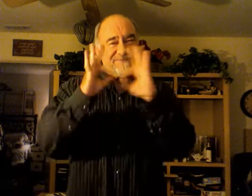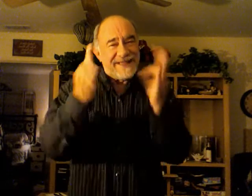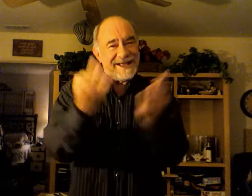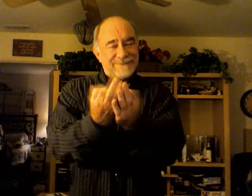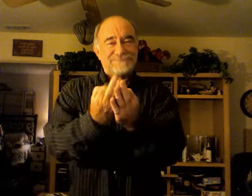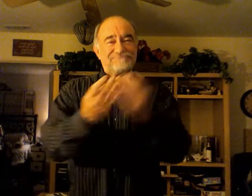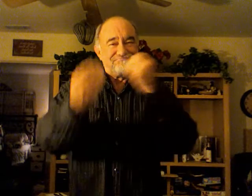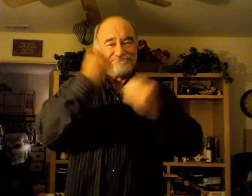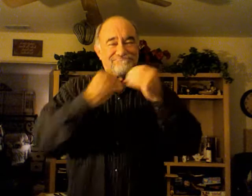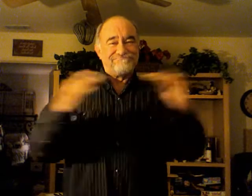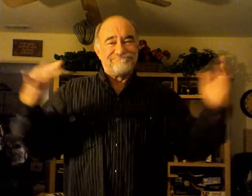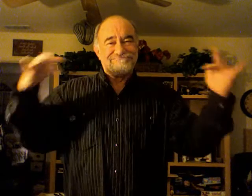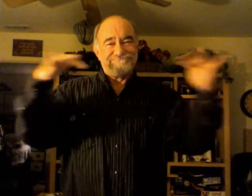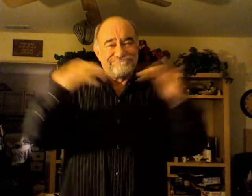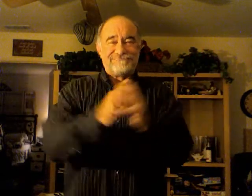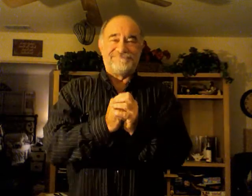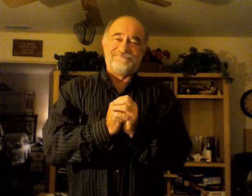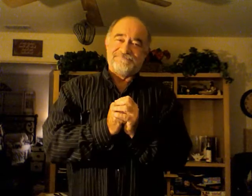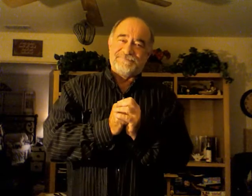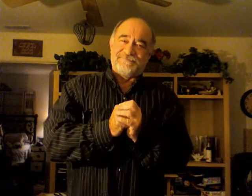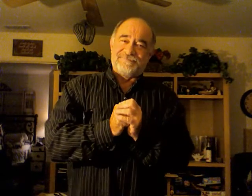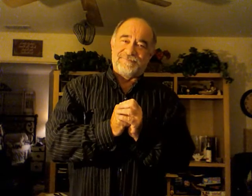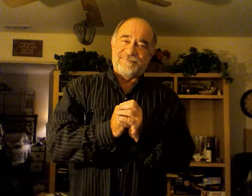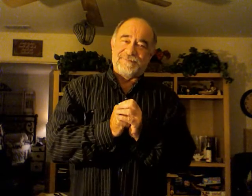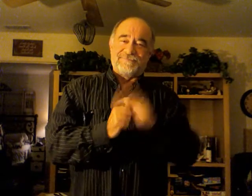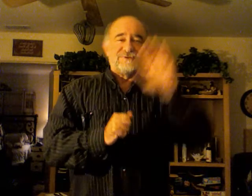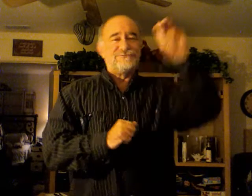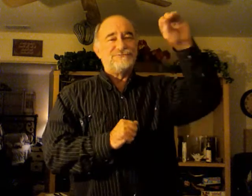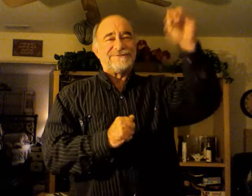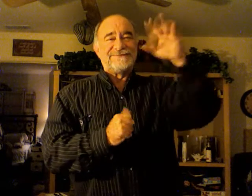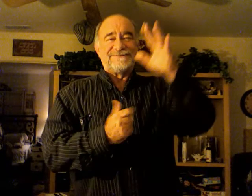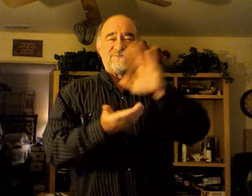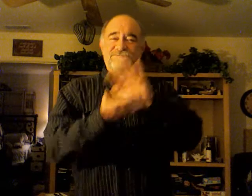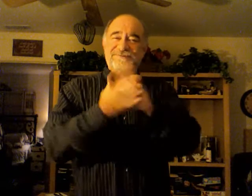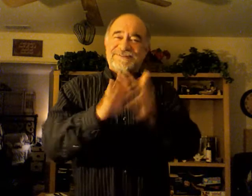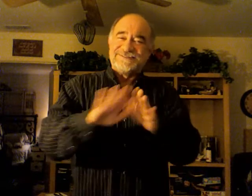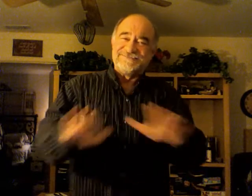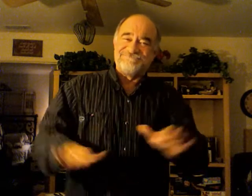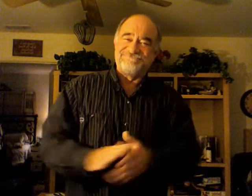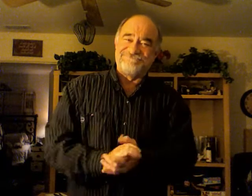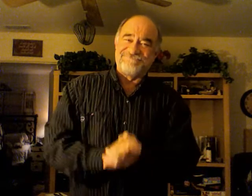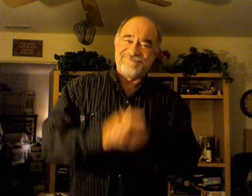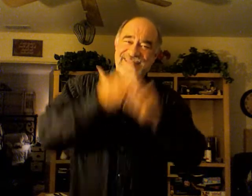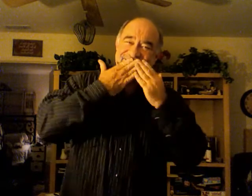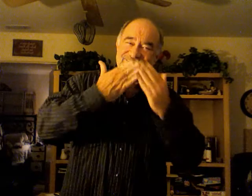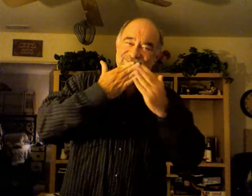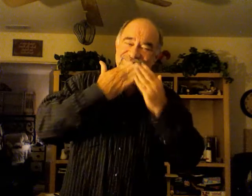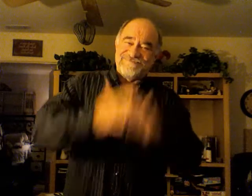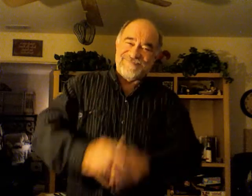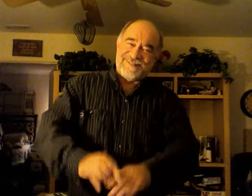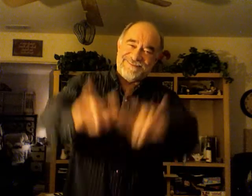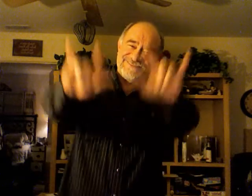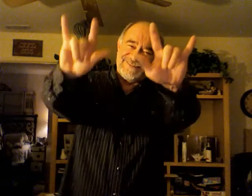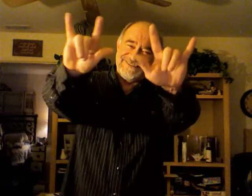Enjoy your family gathering. Grace and peace to you. Thanks.